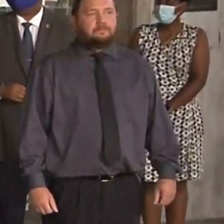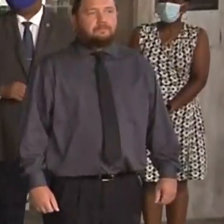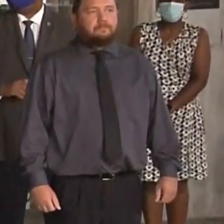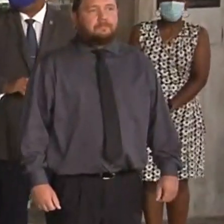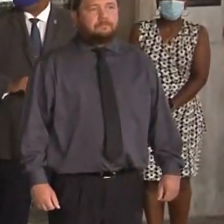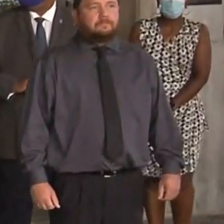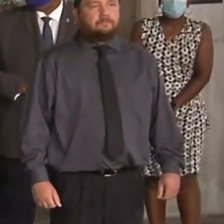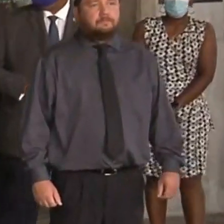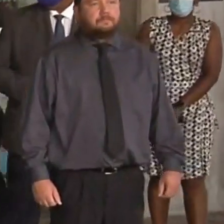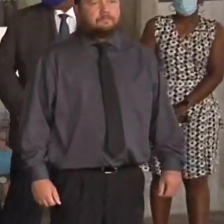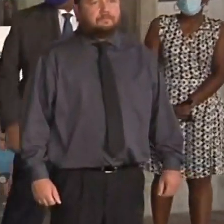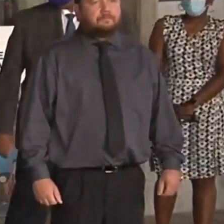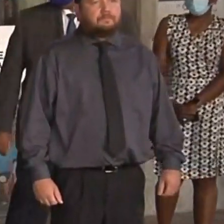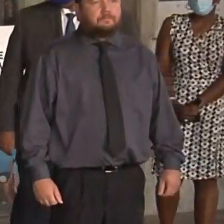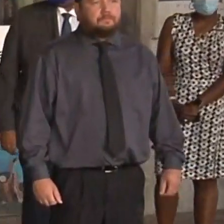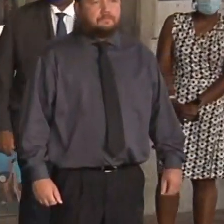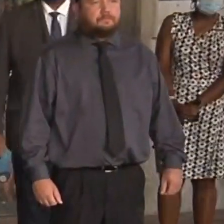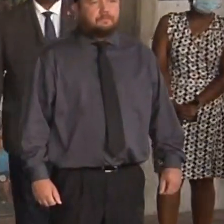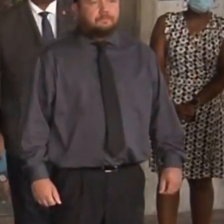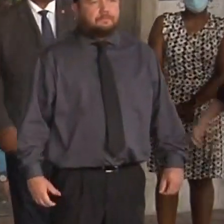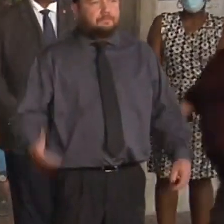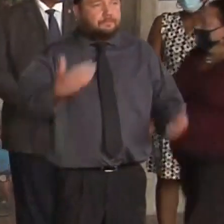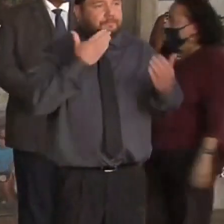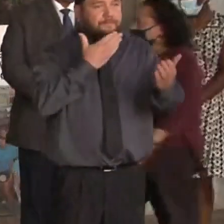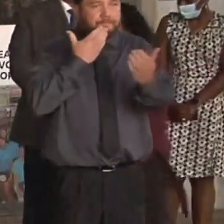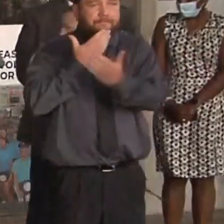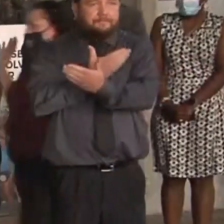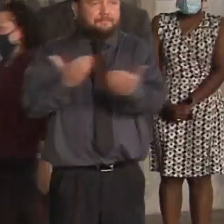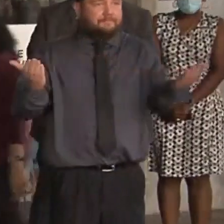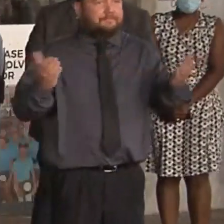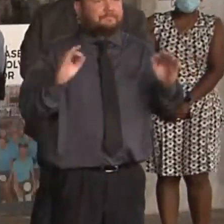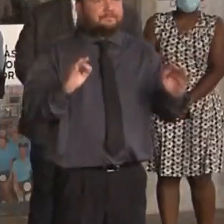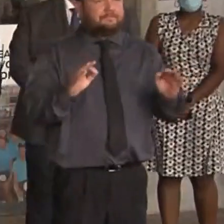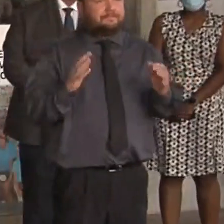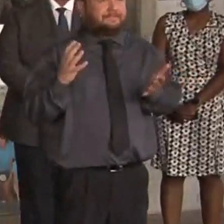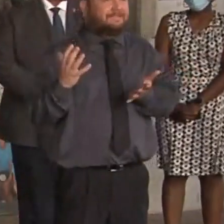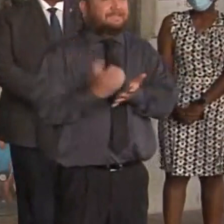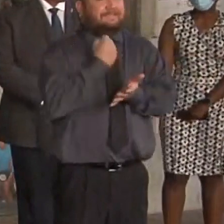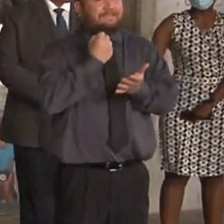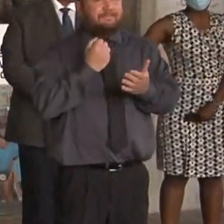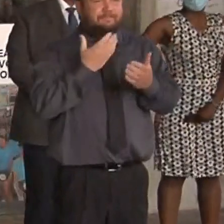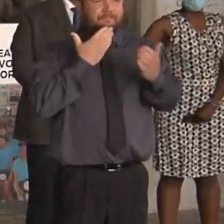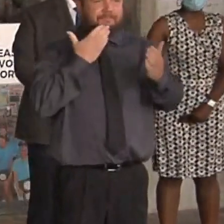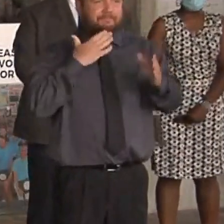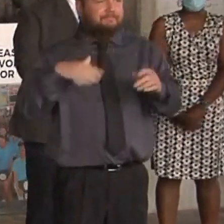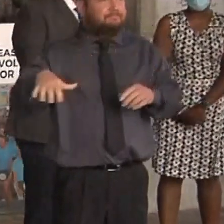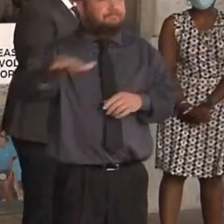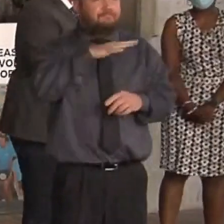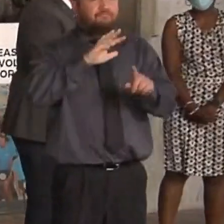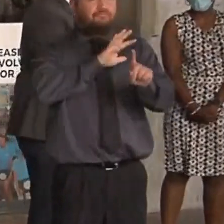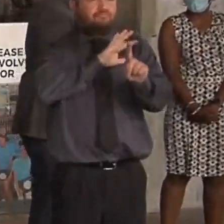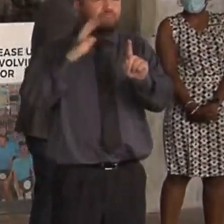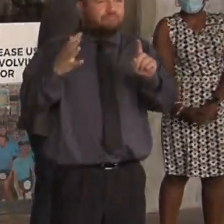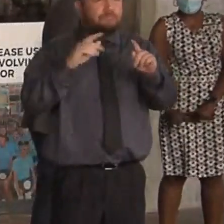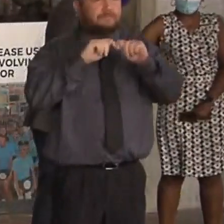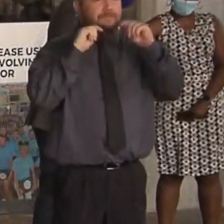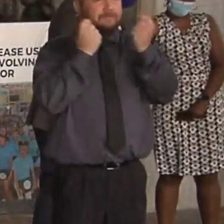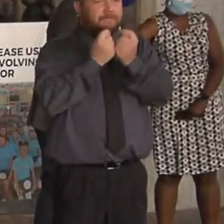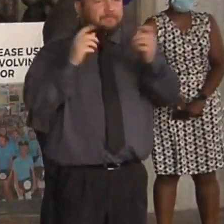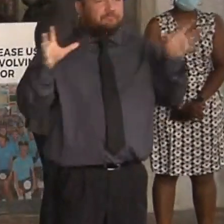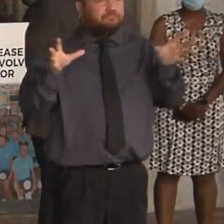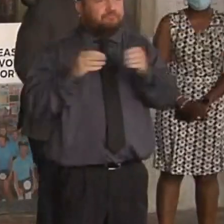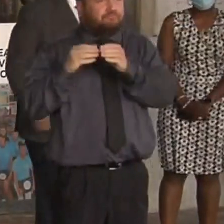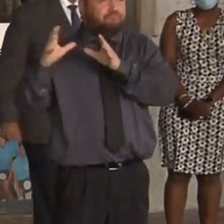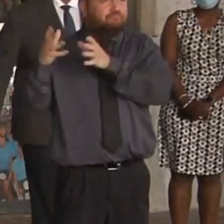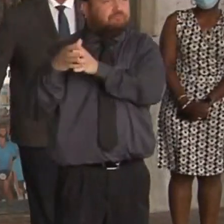Thank you very much. I want to thank everyone who's joining me today. We have Chief Marty Martinez, Jerome